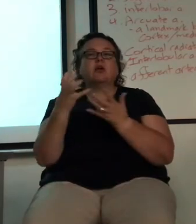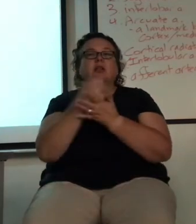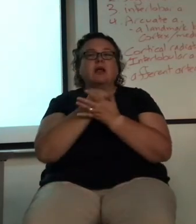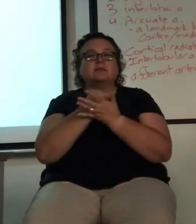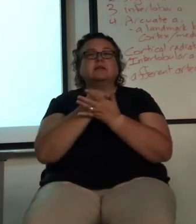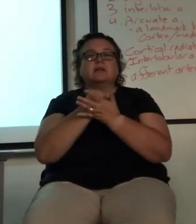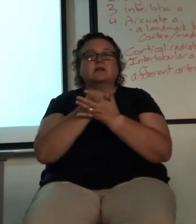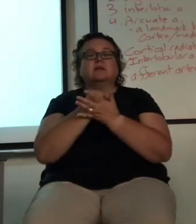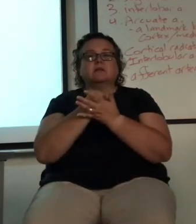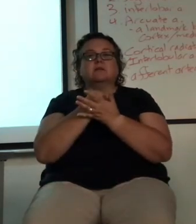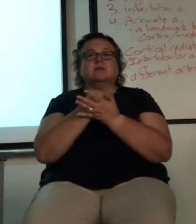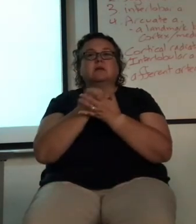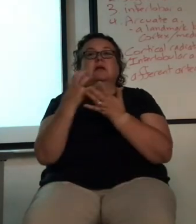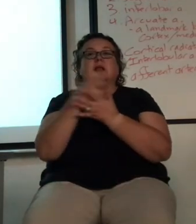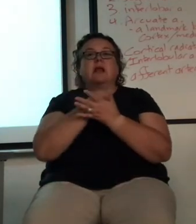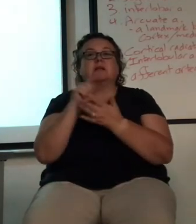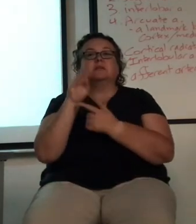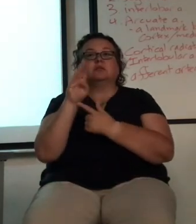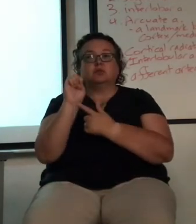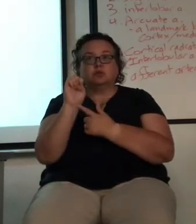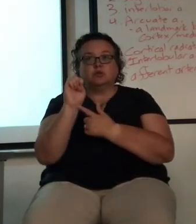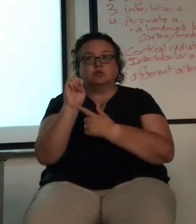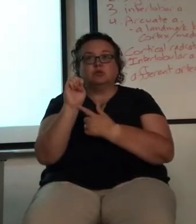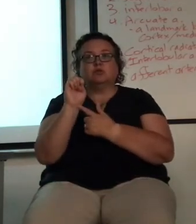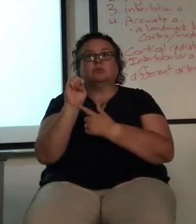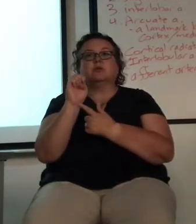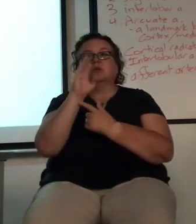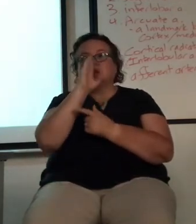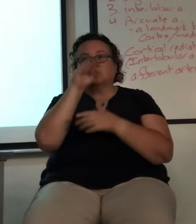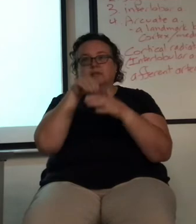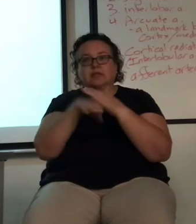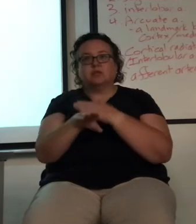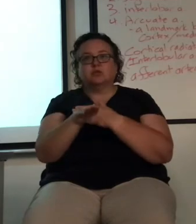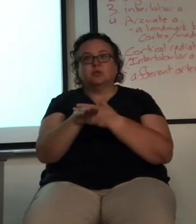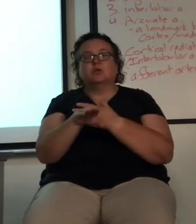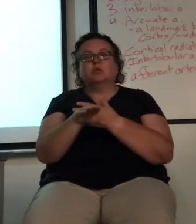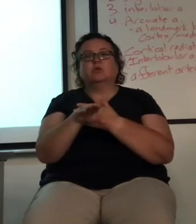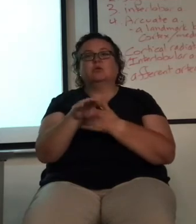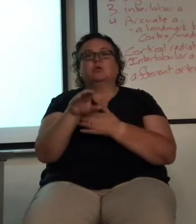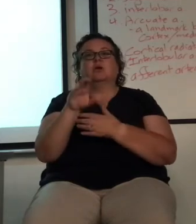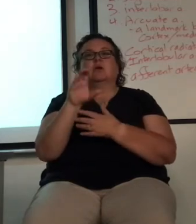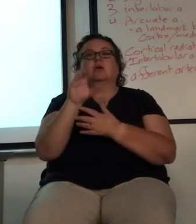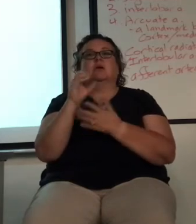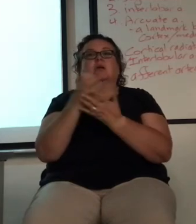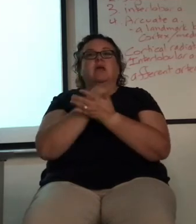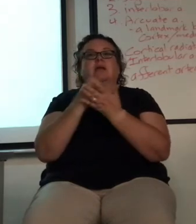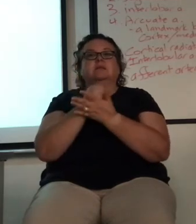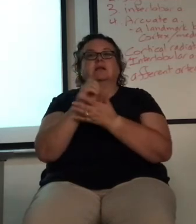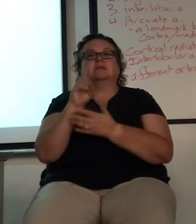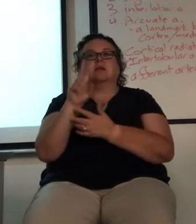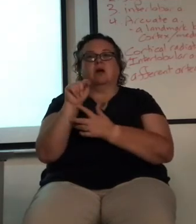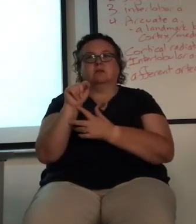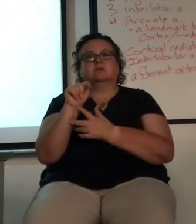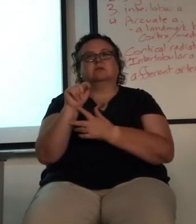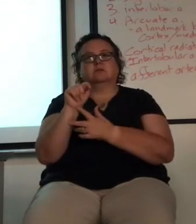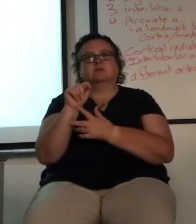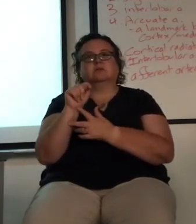is DCTN, the collecting tube goes into the collecting duct, the vertical white